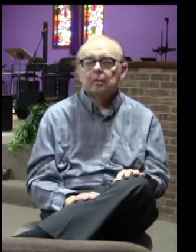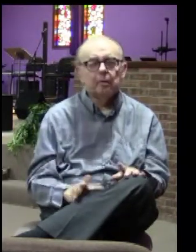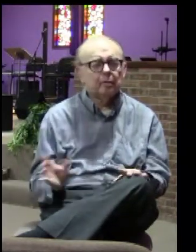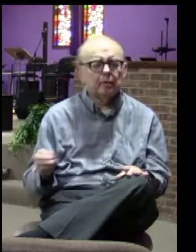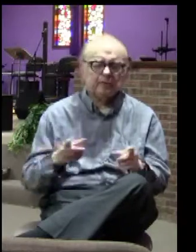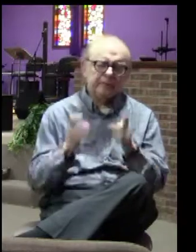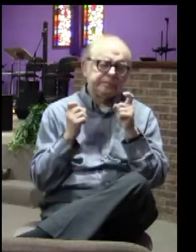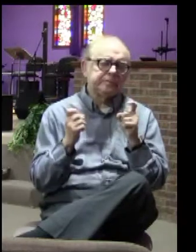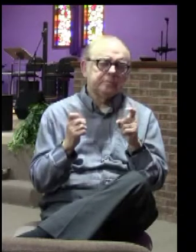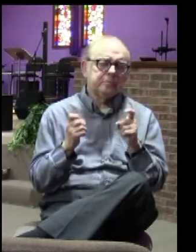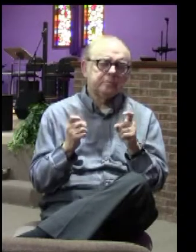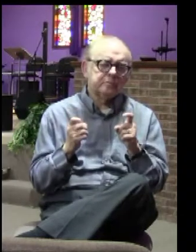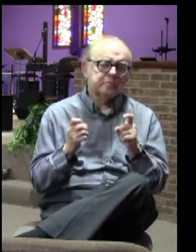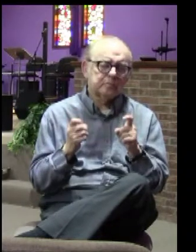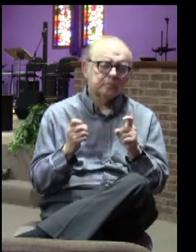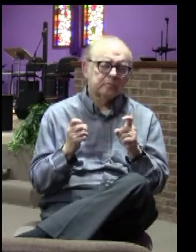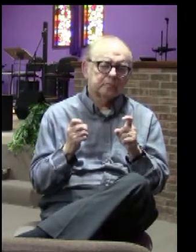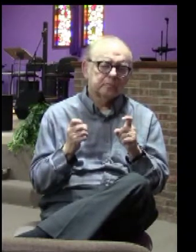And then all of a sudden,